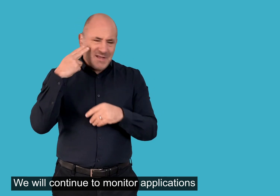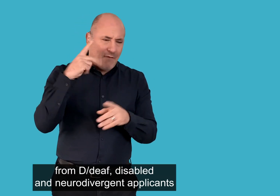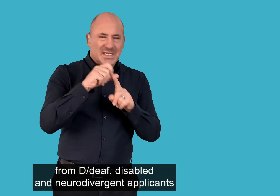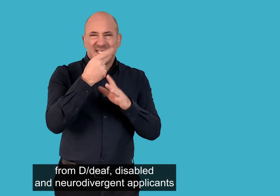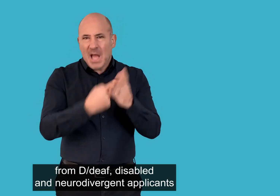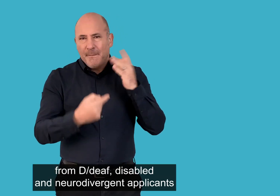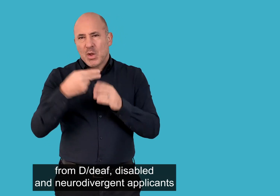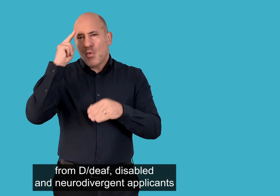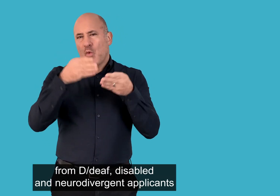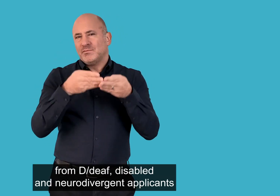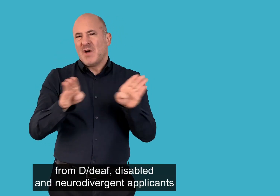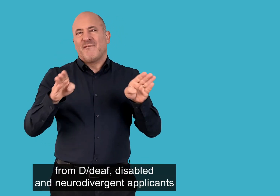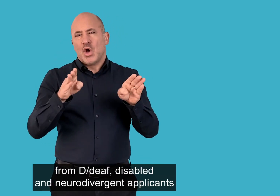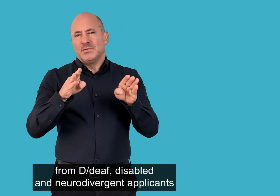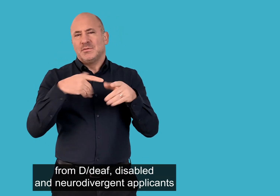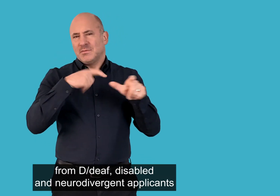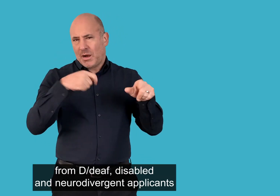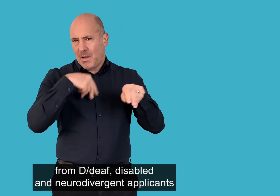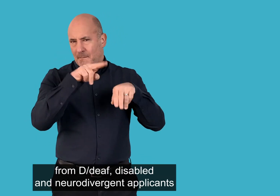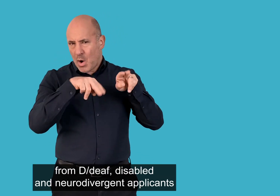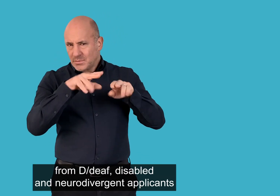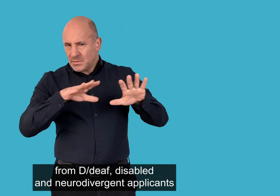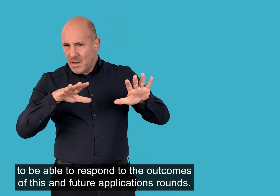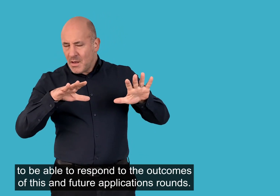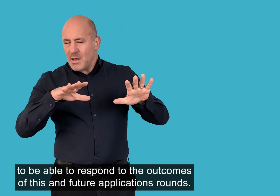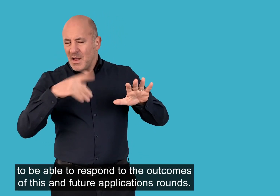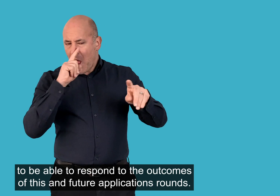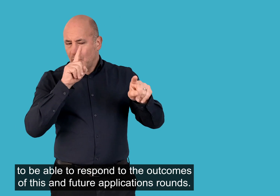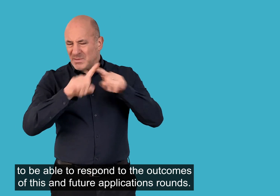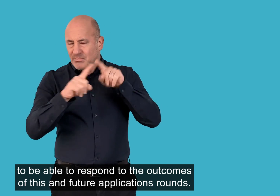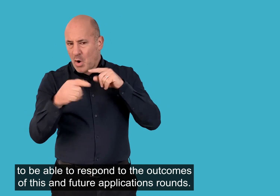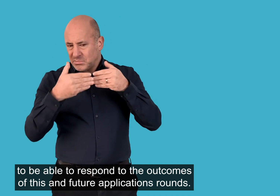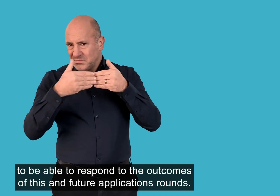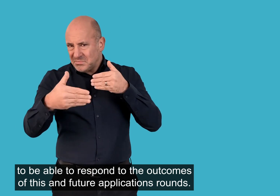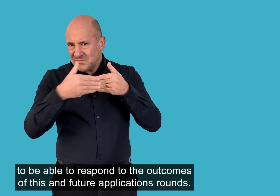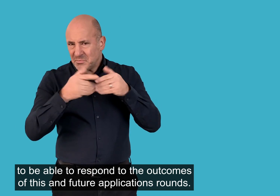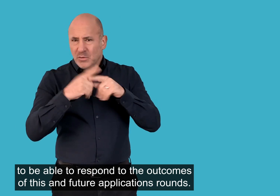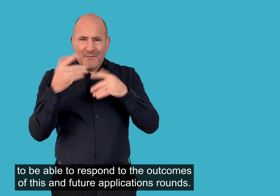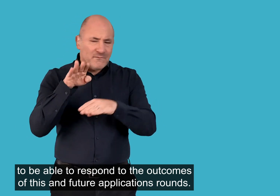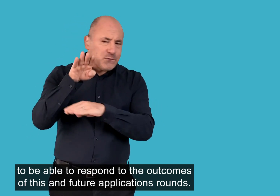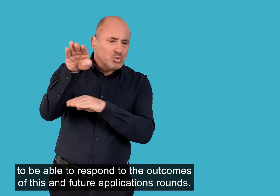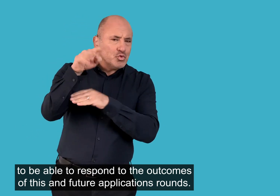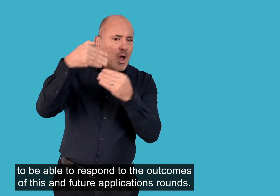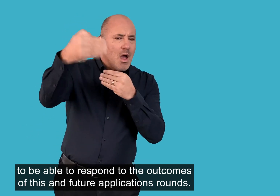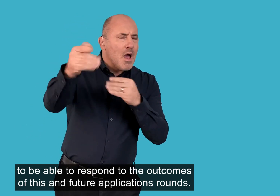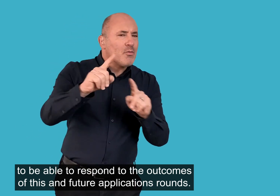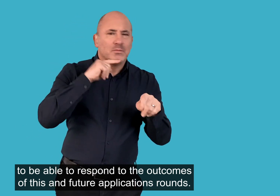applications from deaf, disabled and neurodivergent applicants to be able to respond to the outcomes of this and